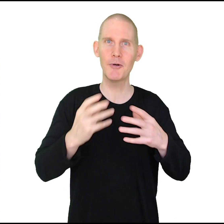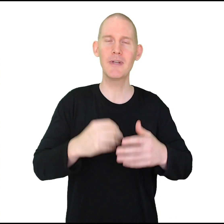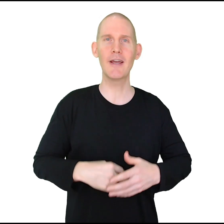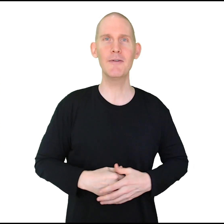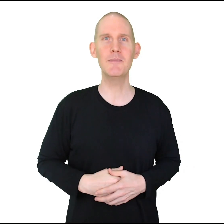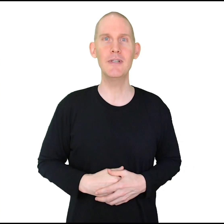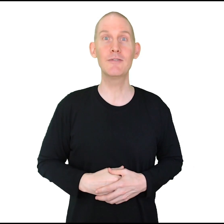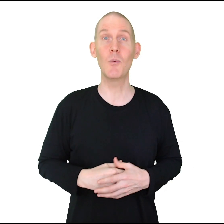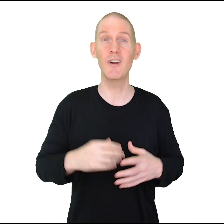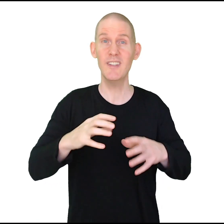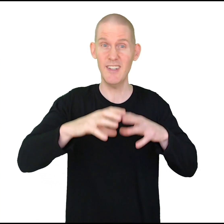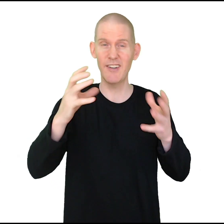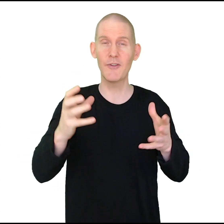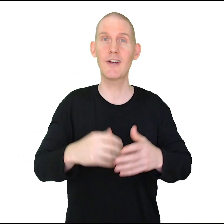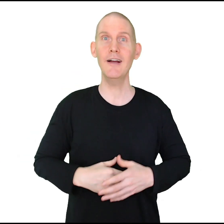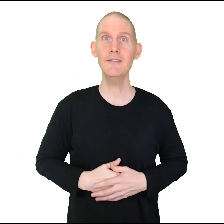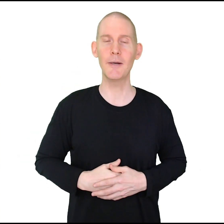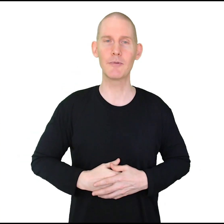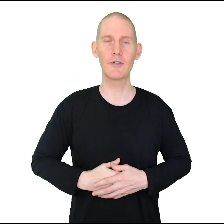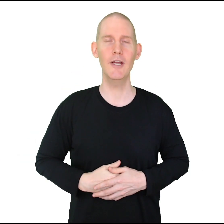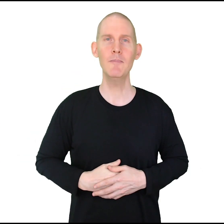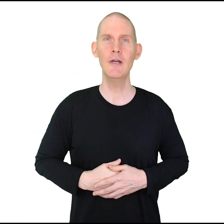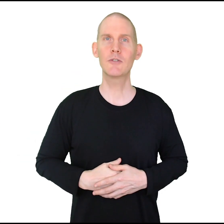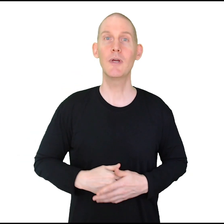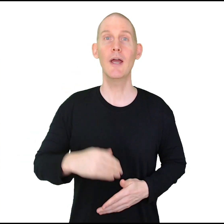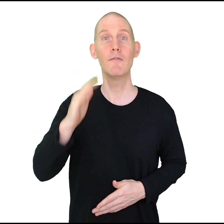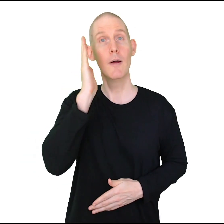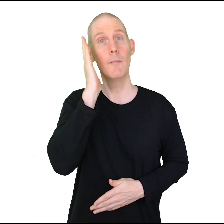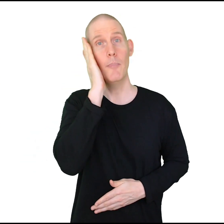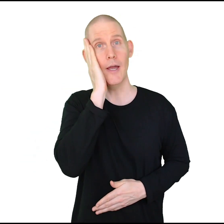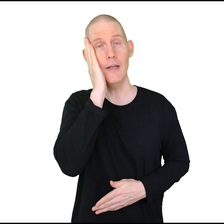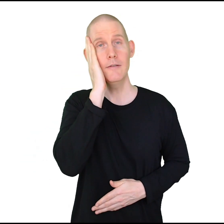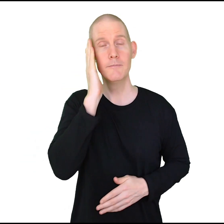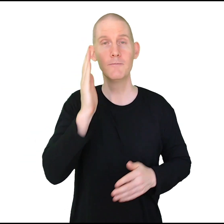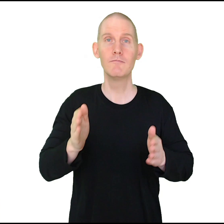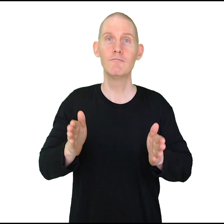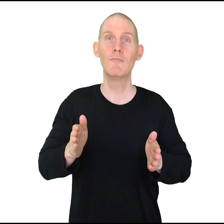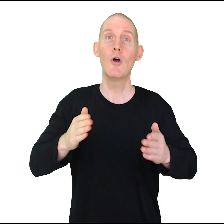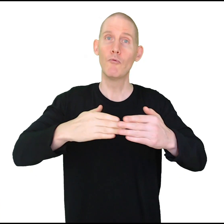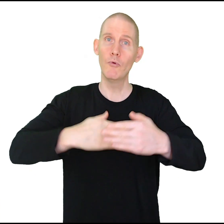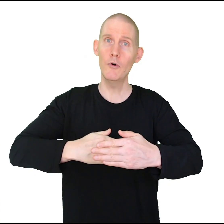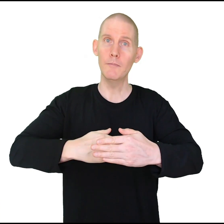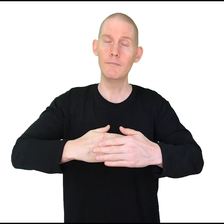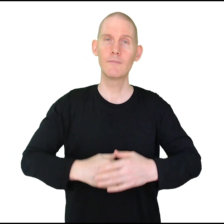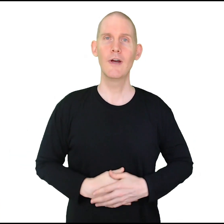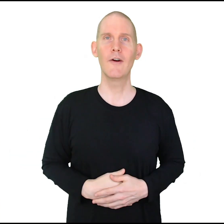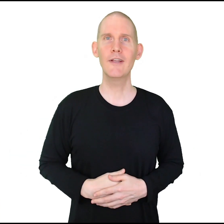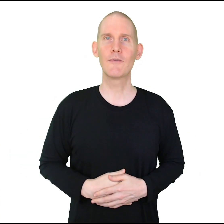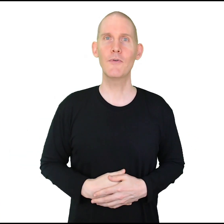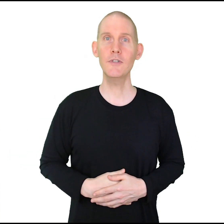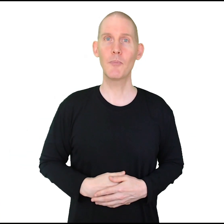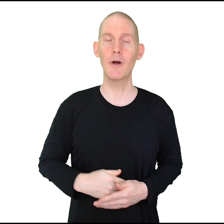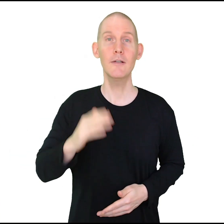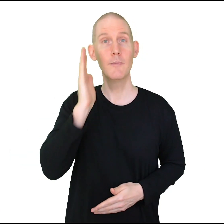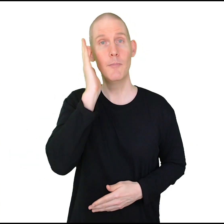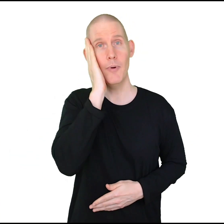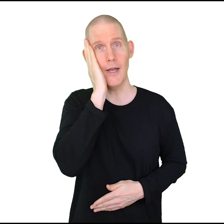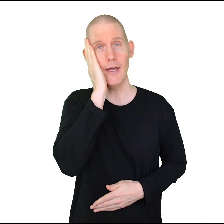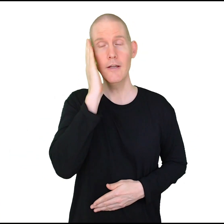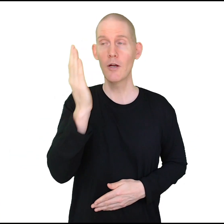together. It means another concept, okay? So we have bed, room. All right, the first part, bed, we're just